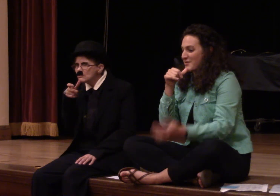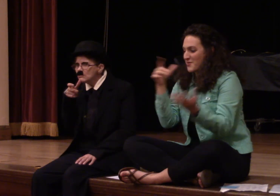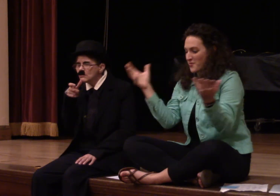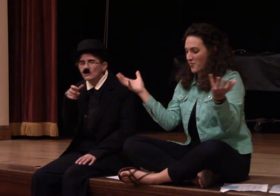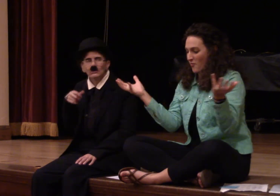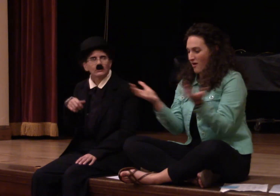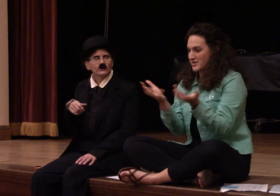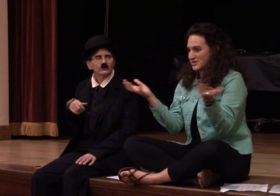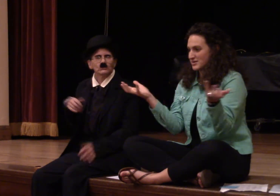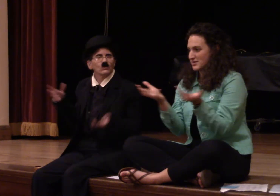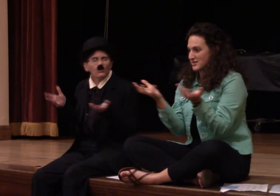what,